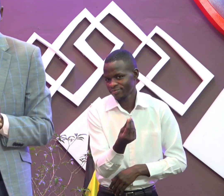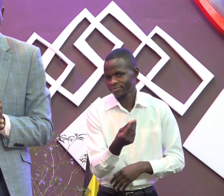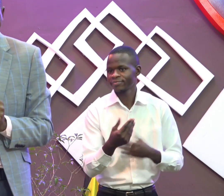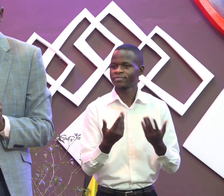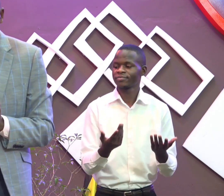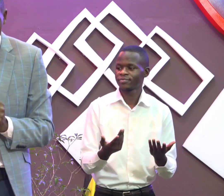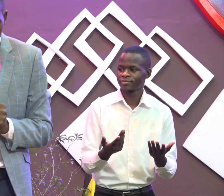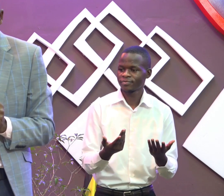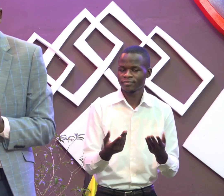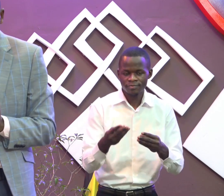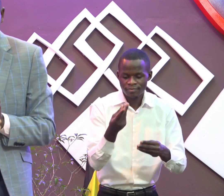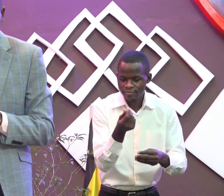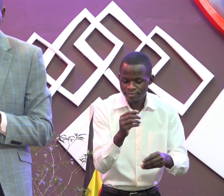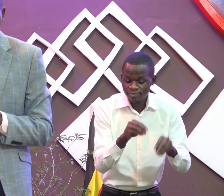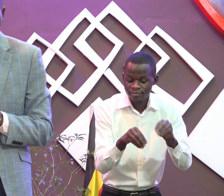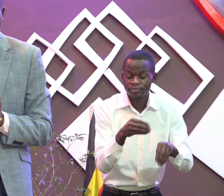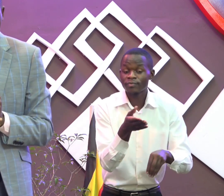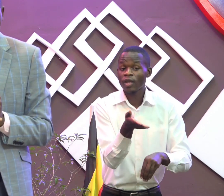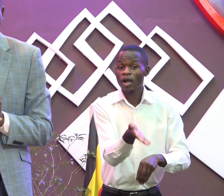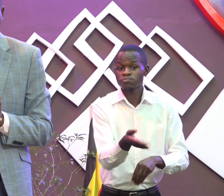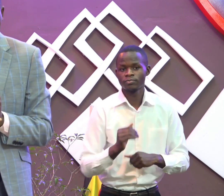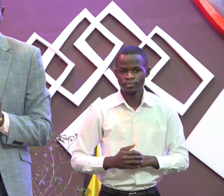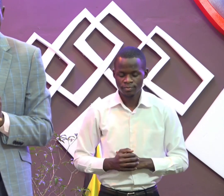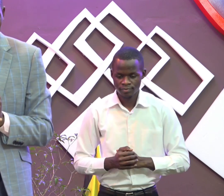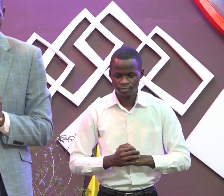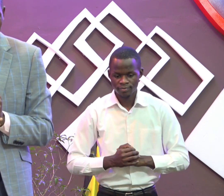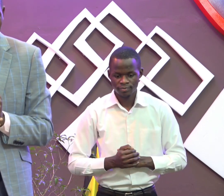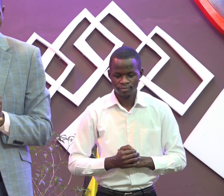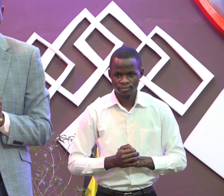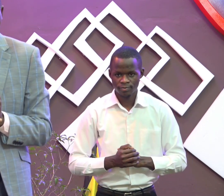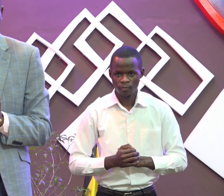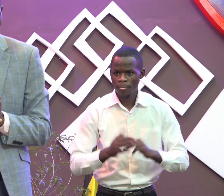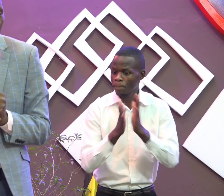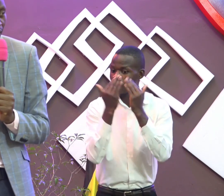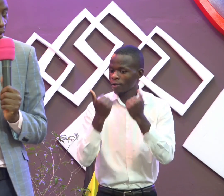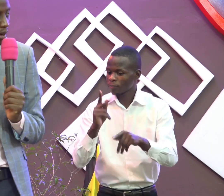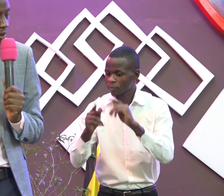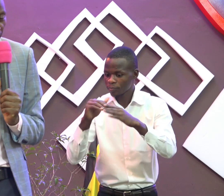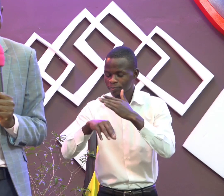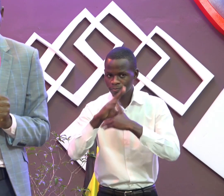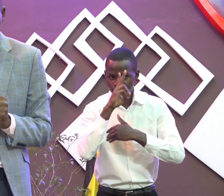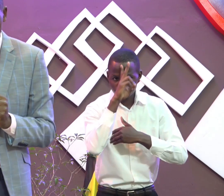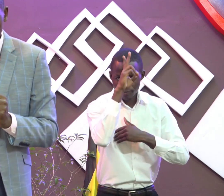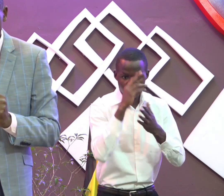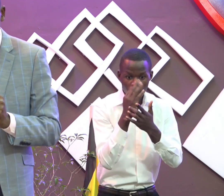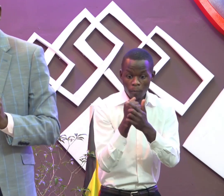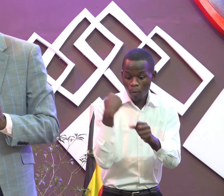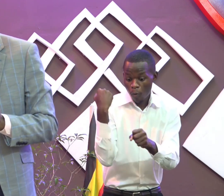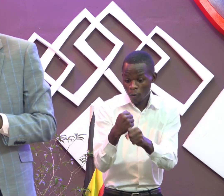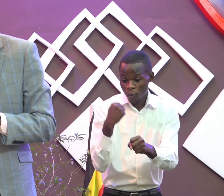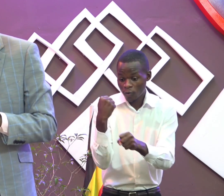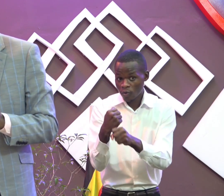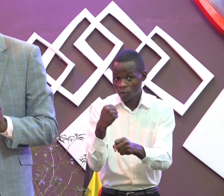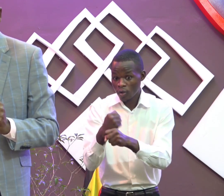money bubero monga bukaba money noisy money kakati abo mchalo nawo balaba bakole ebibbo binene nnyo by